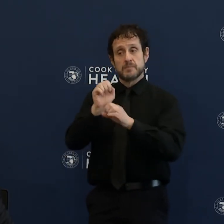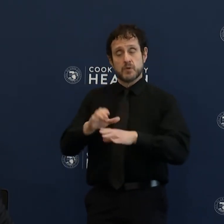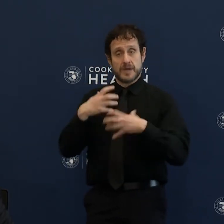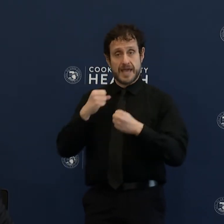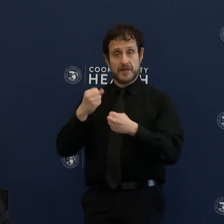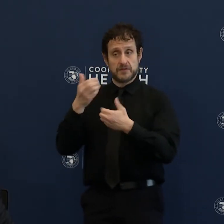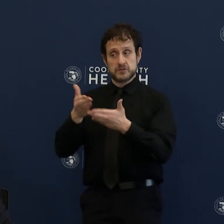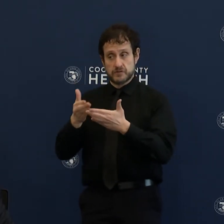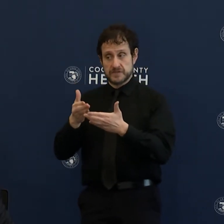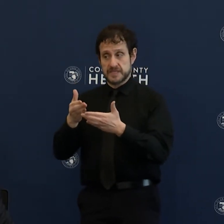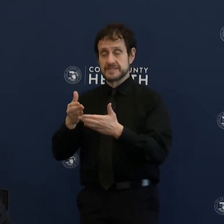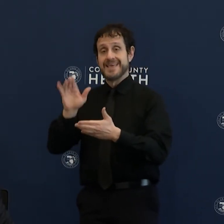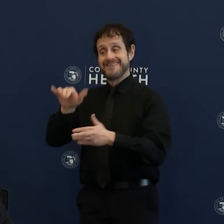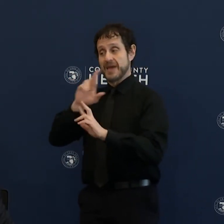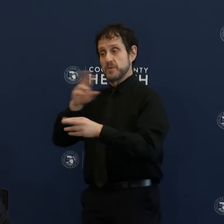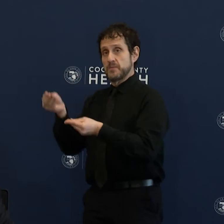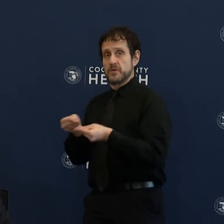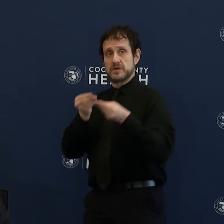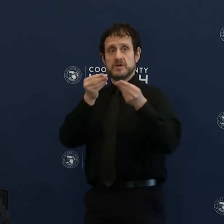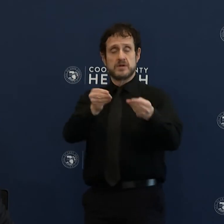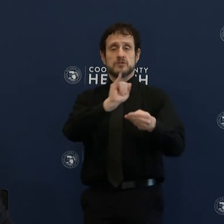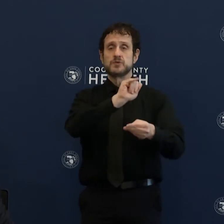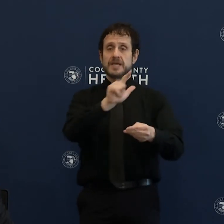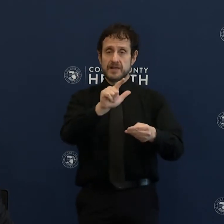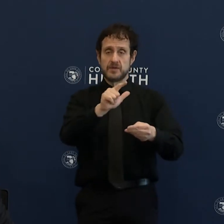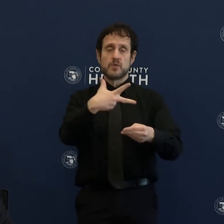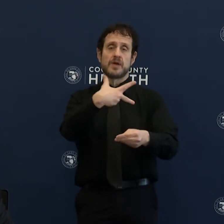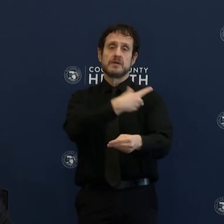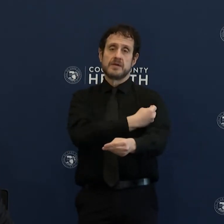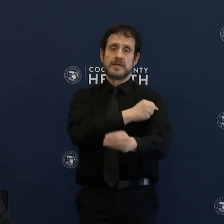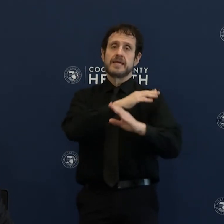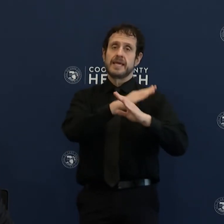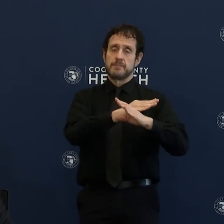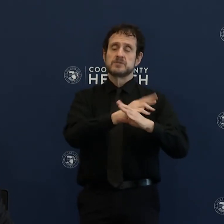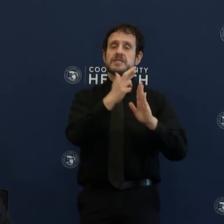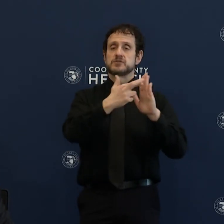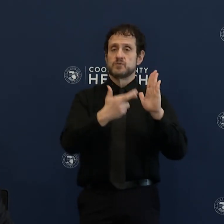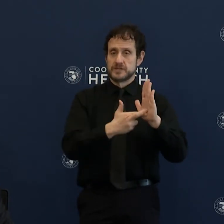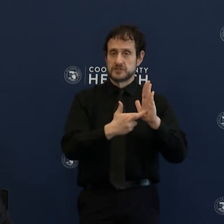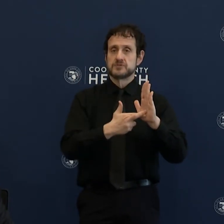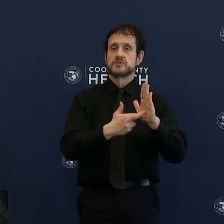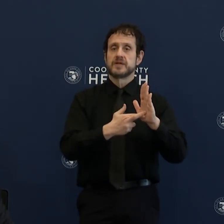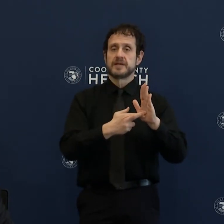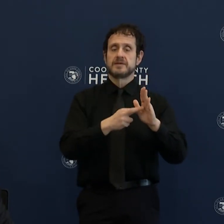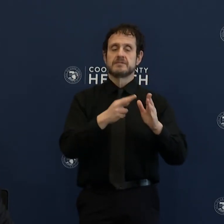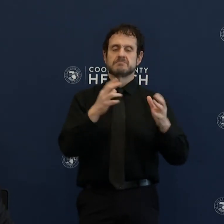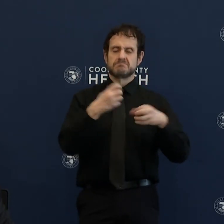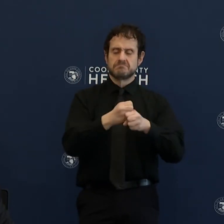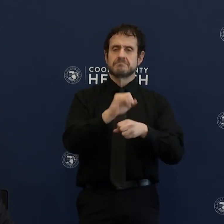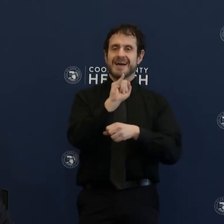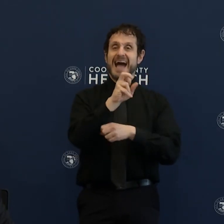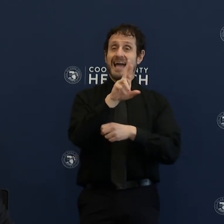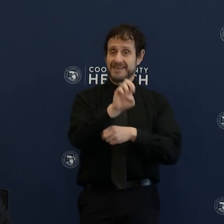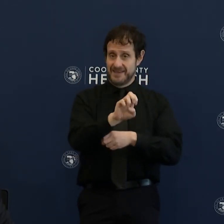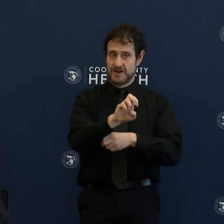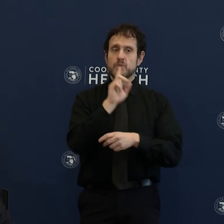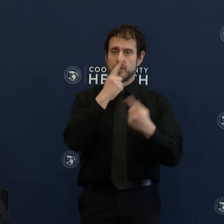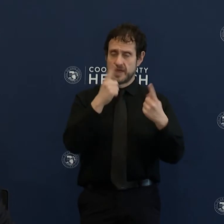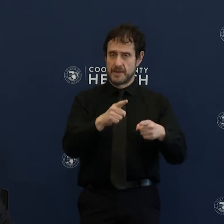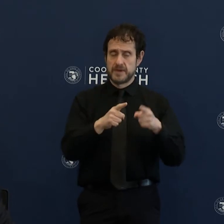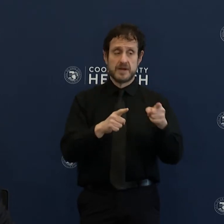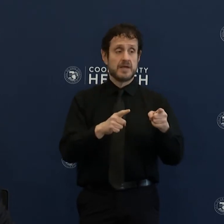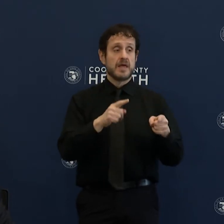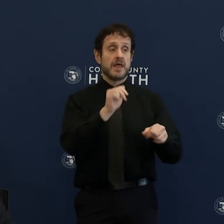the Illinois Comprehensive Automated Immunization Registry Exchange, ICARE, will occur. All employees will receive a Pfizer